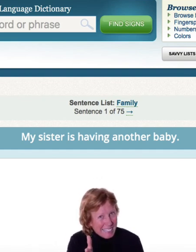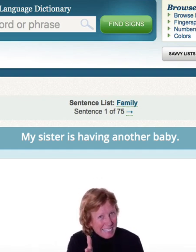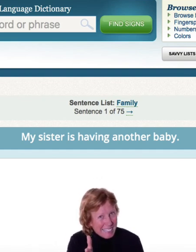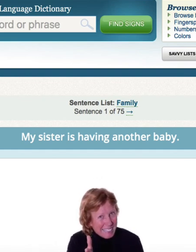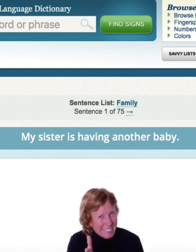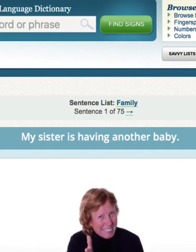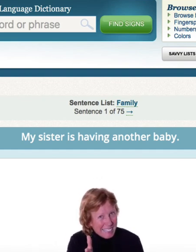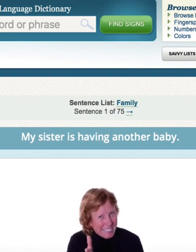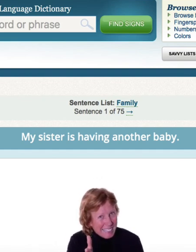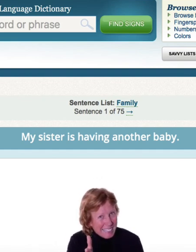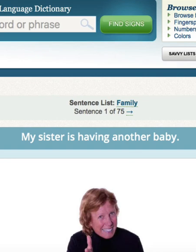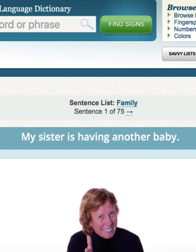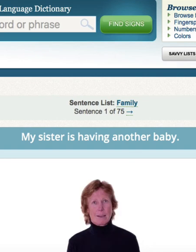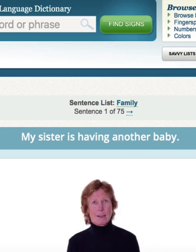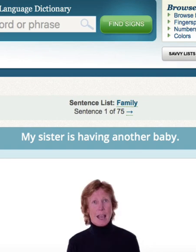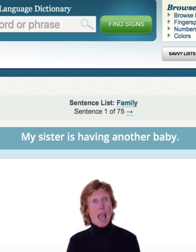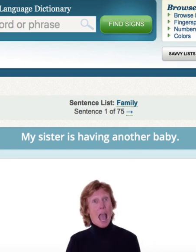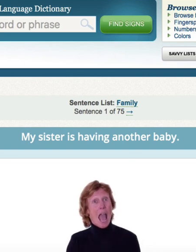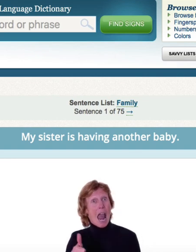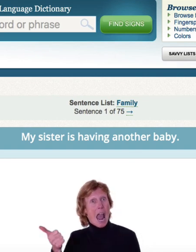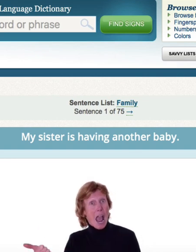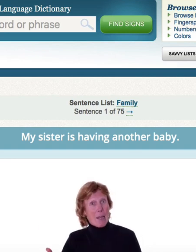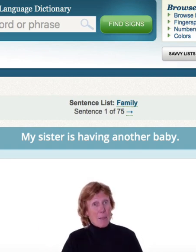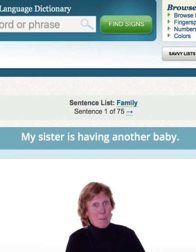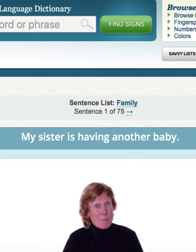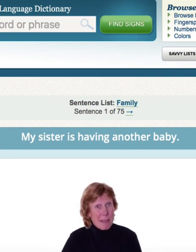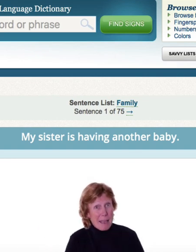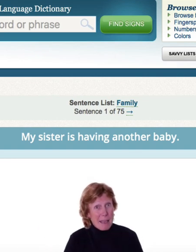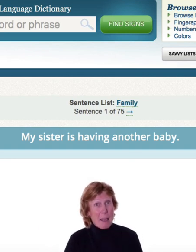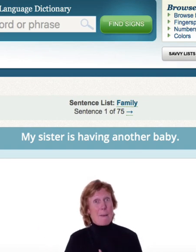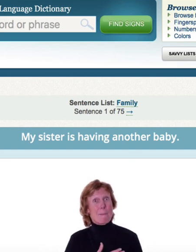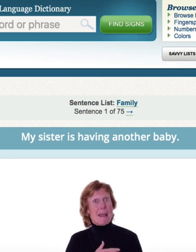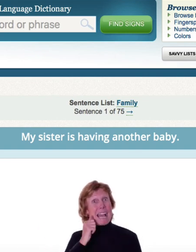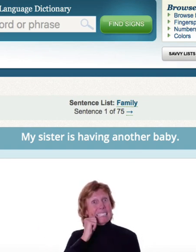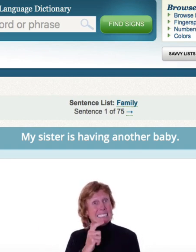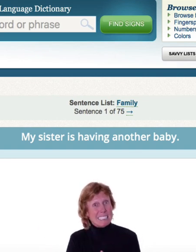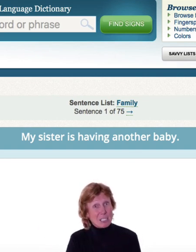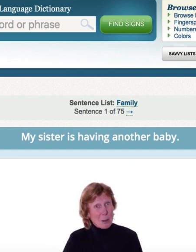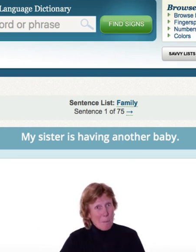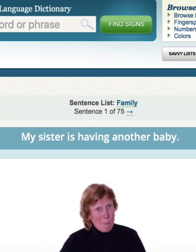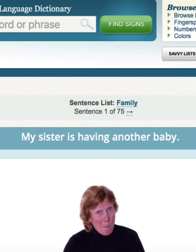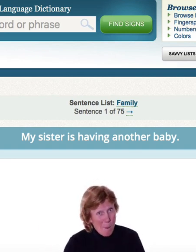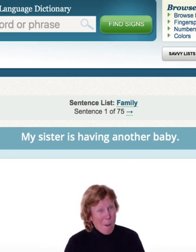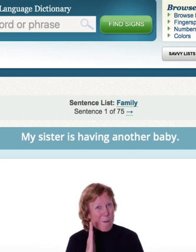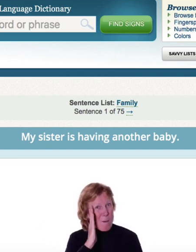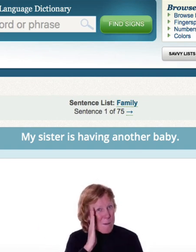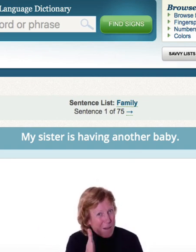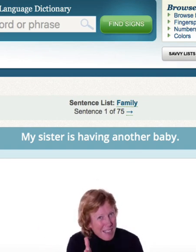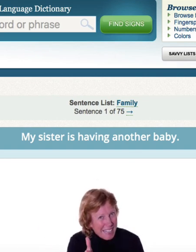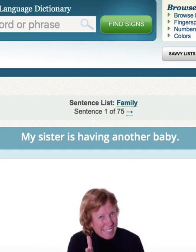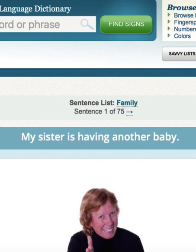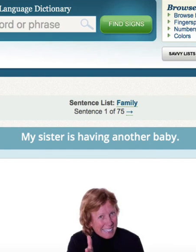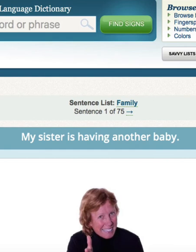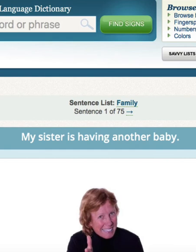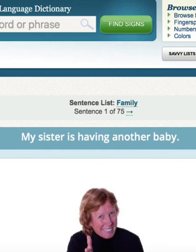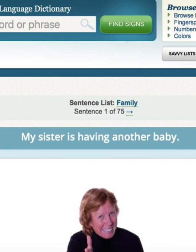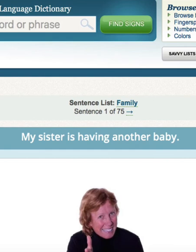The reason that I did not sign during this video is that we believe that you don't sign and speak at the same